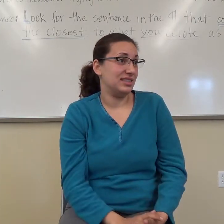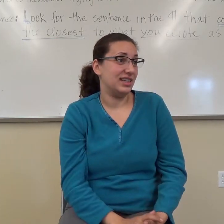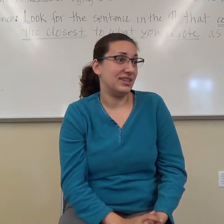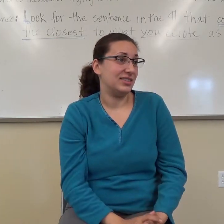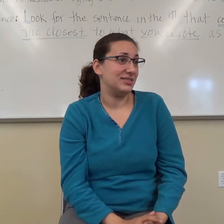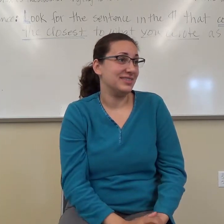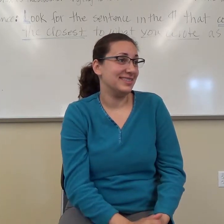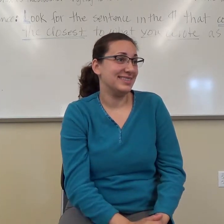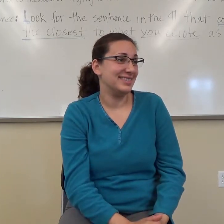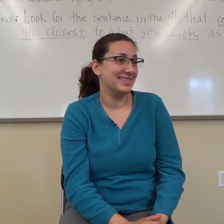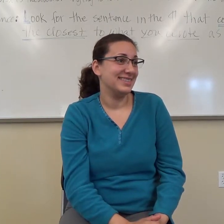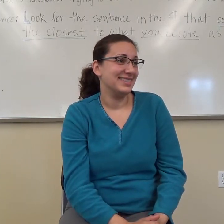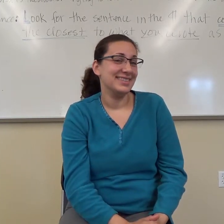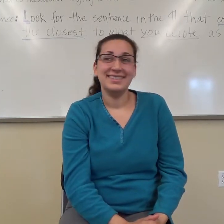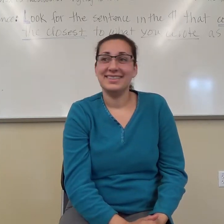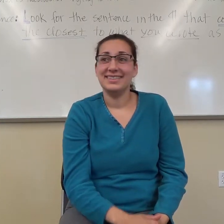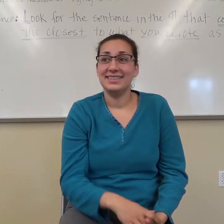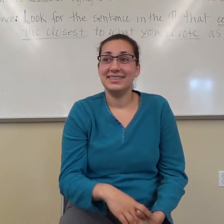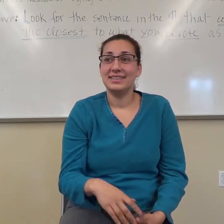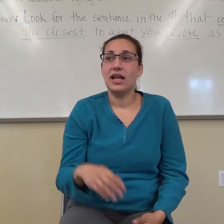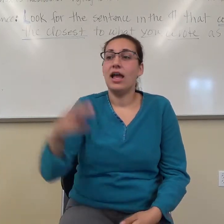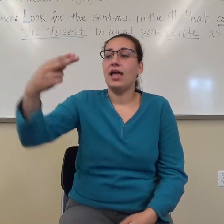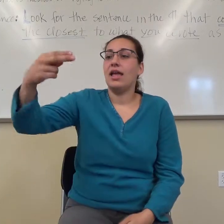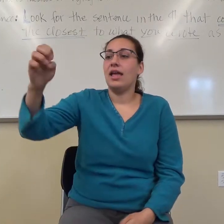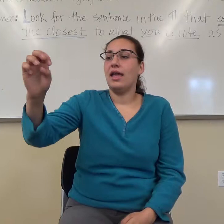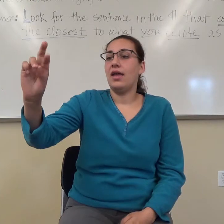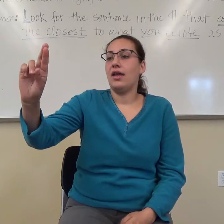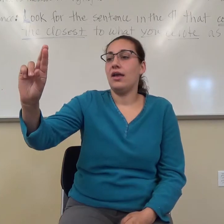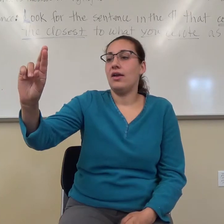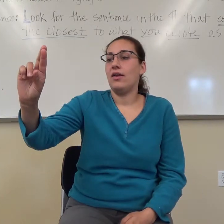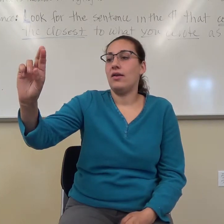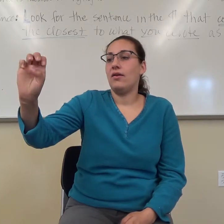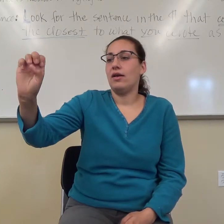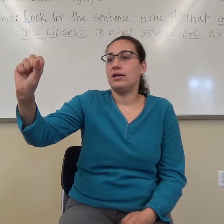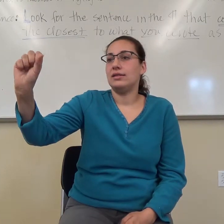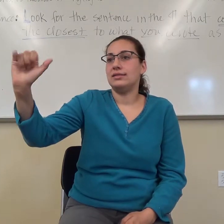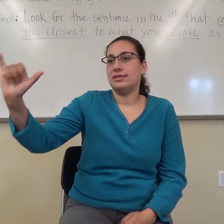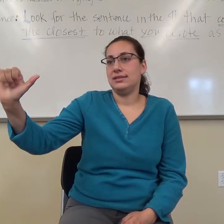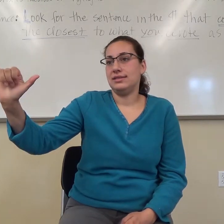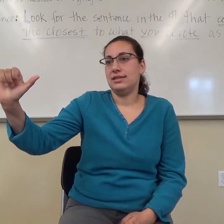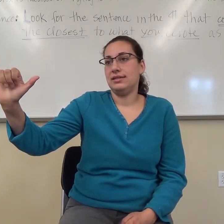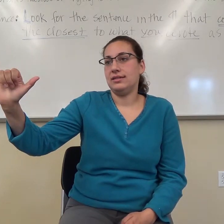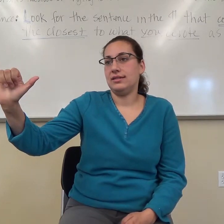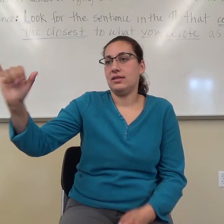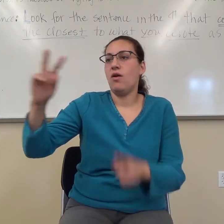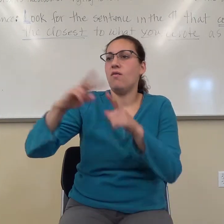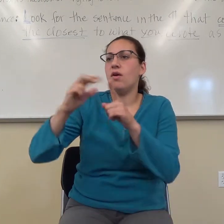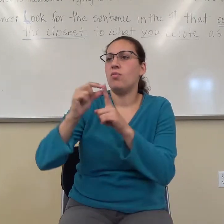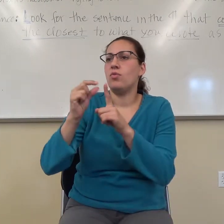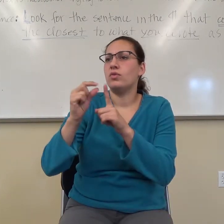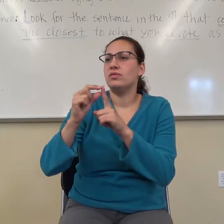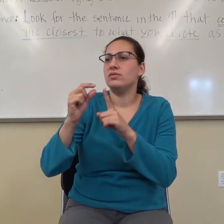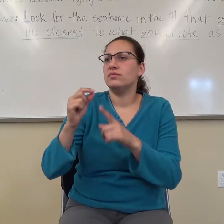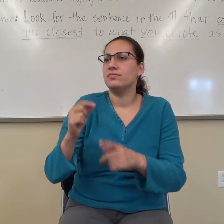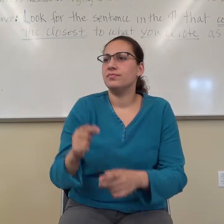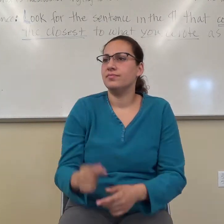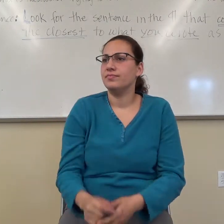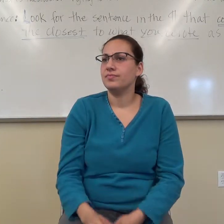I don't know. Okay, Trutinga? I'm guessing about what he claimed. Yeah,